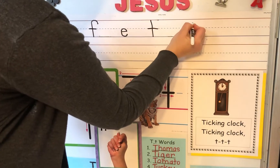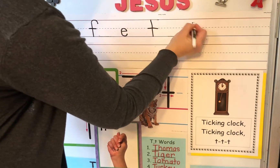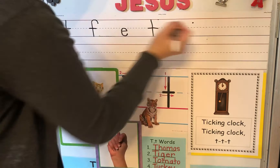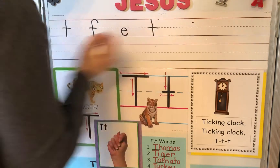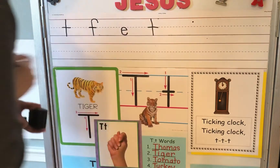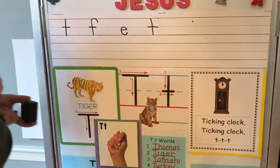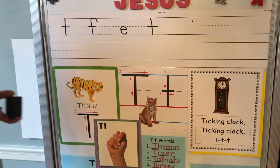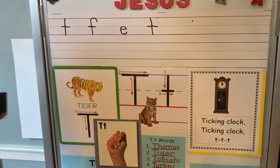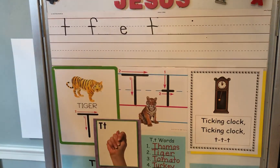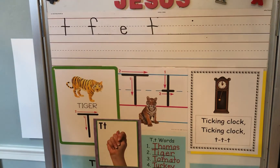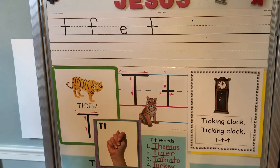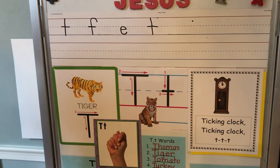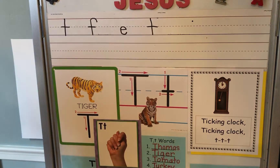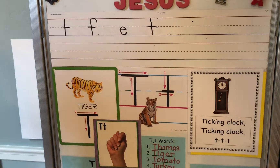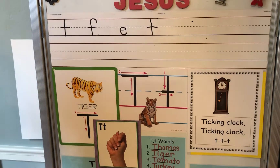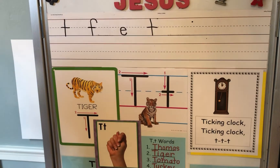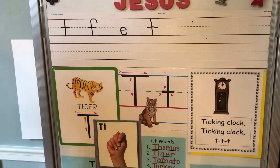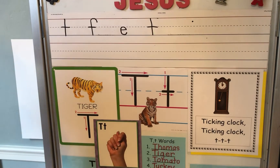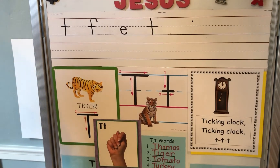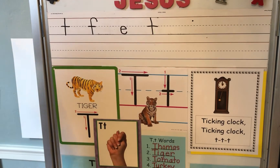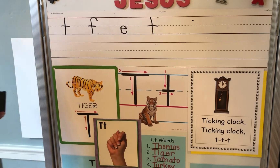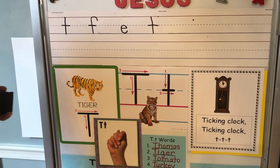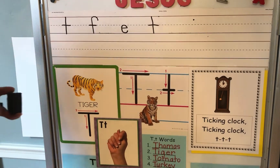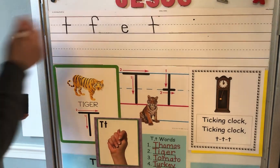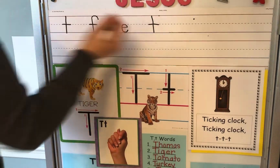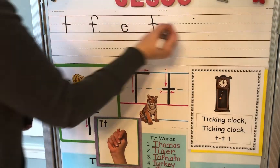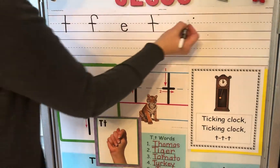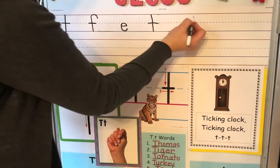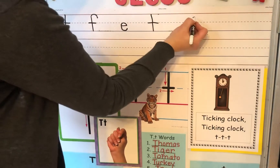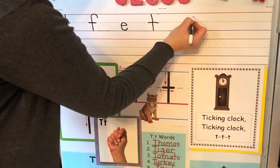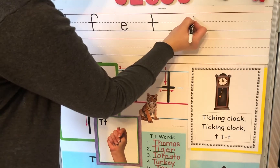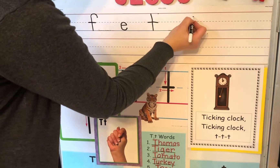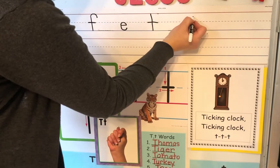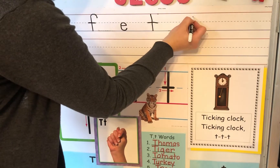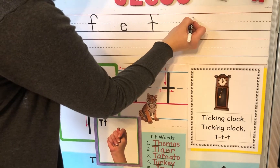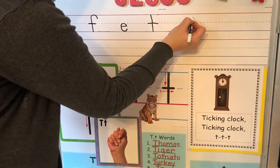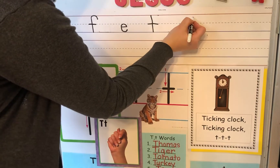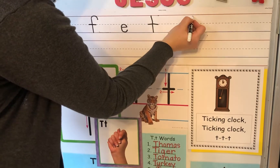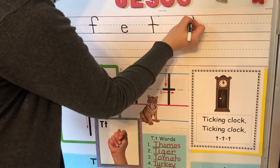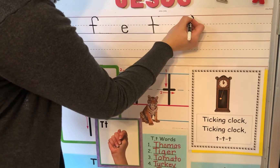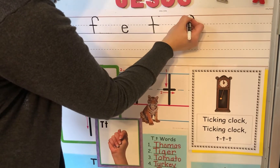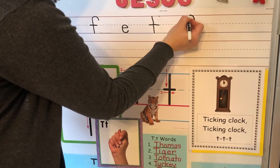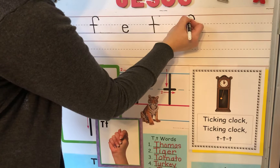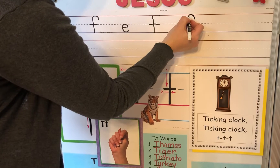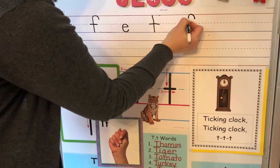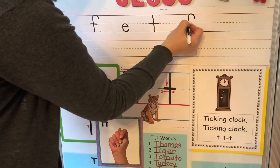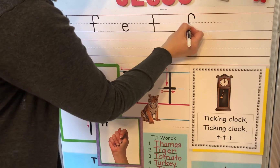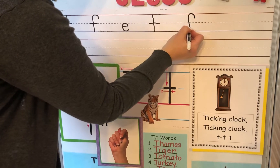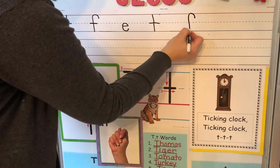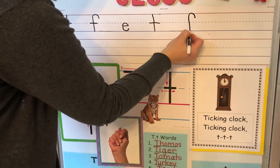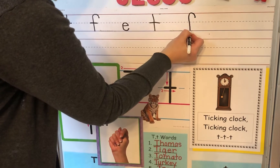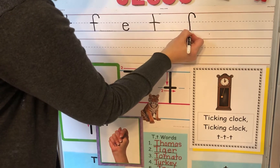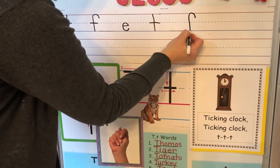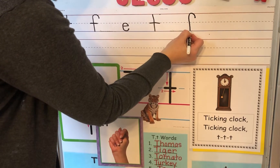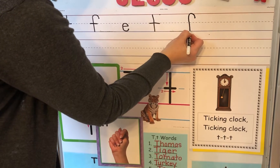Starting point for F, below the red line. Come up, come around, straight